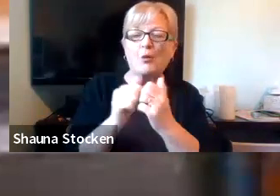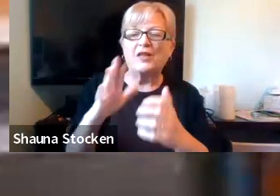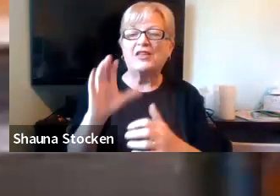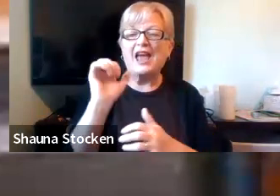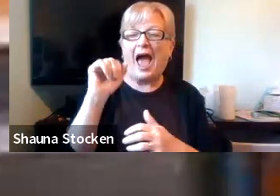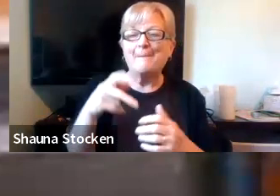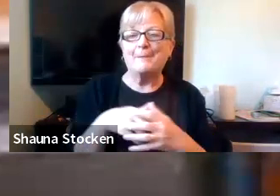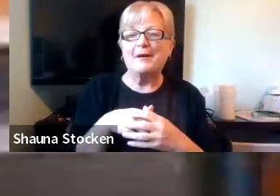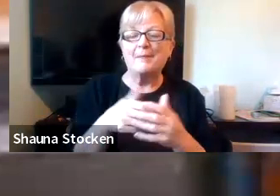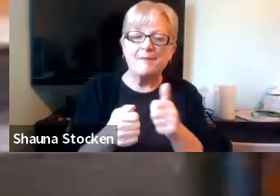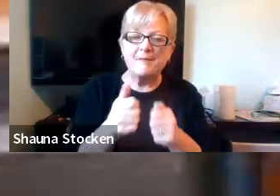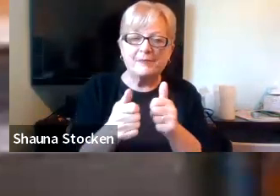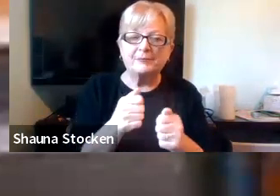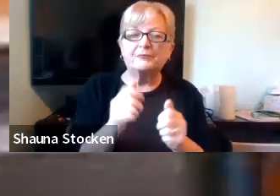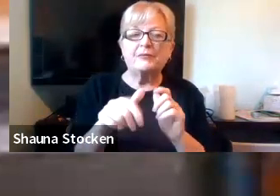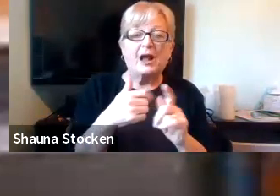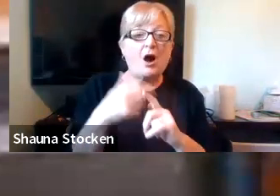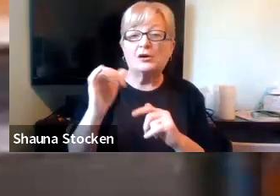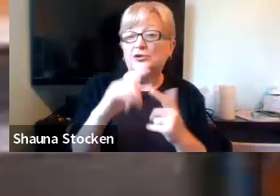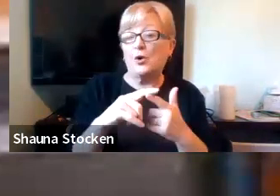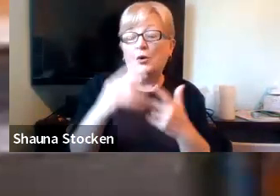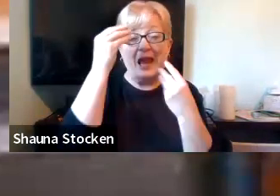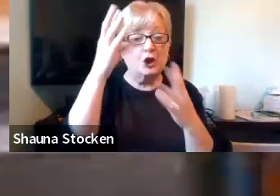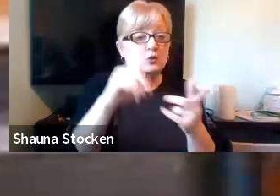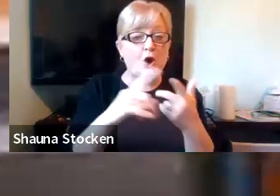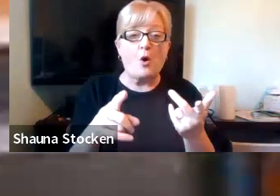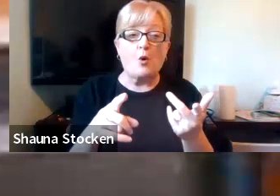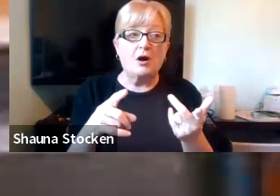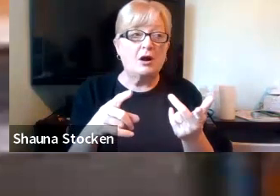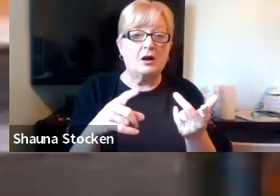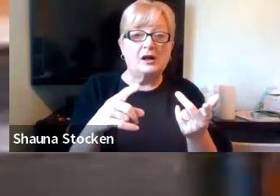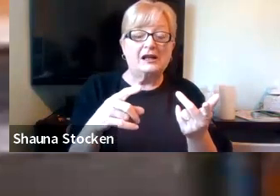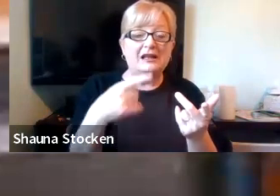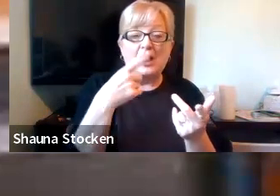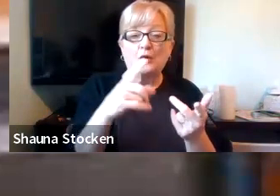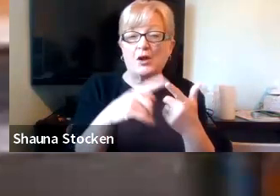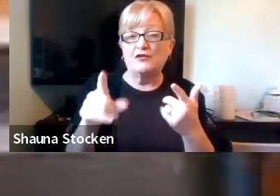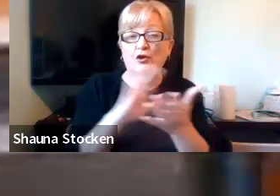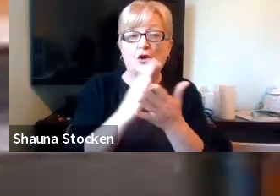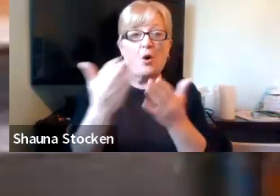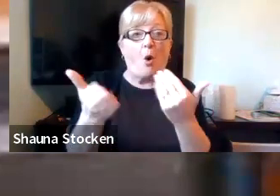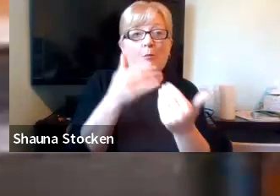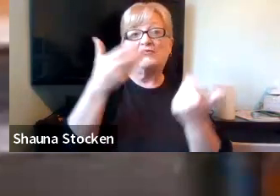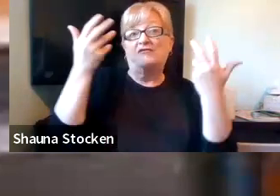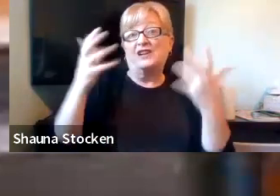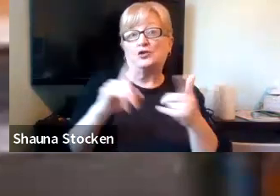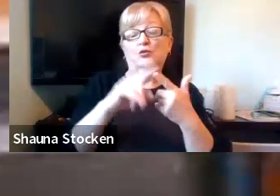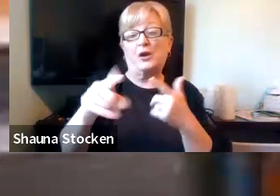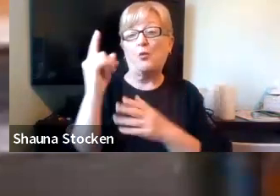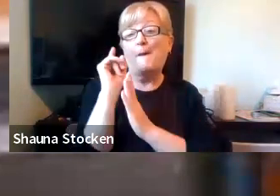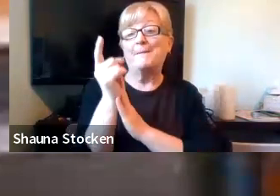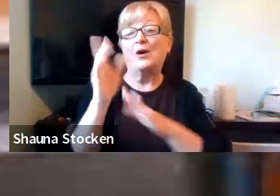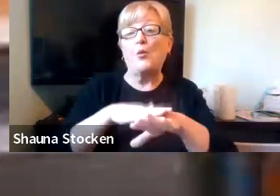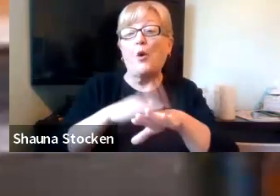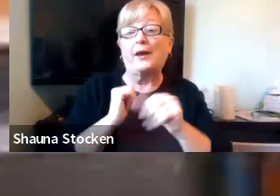you auditory cues when it's preheated or when your cooking is about to be done. You'll get a 1-minute warning just to